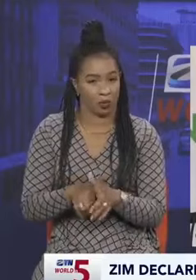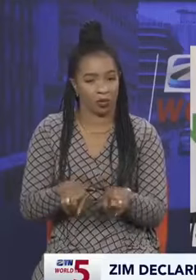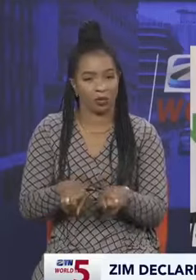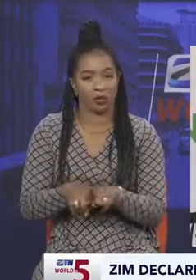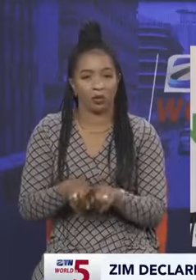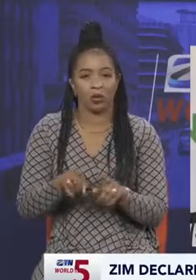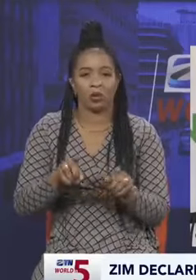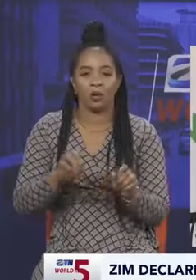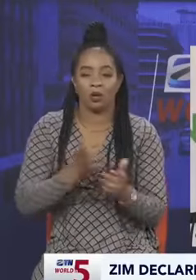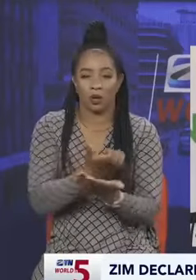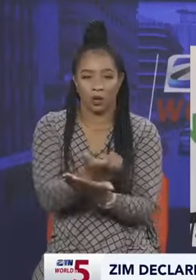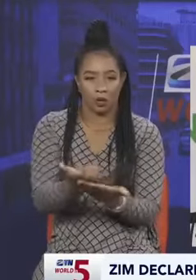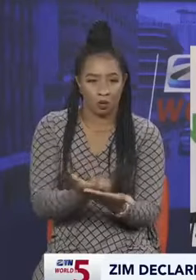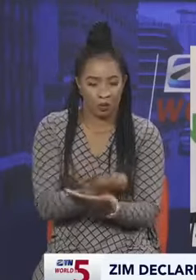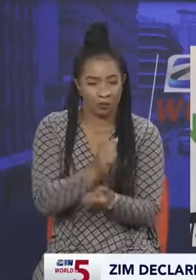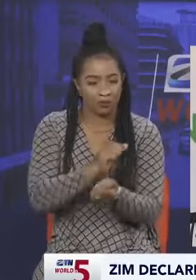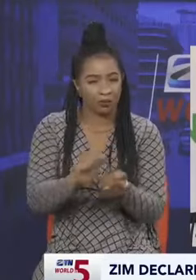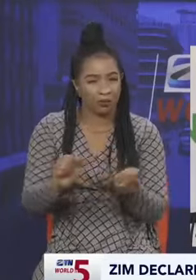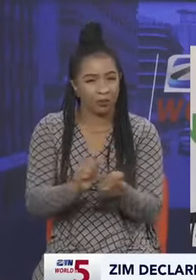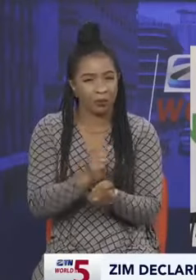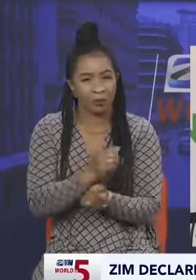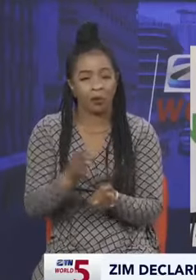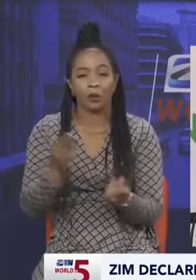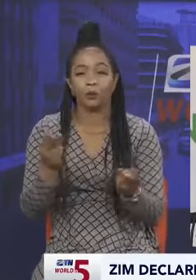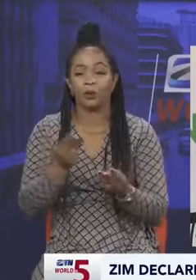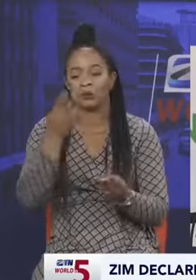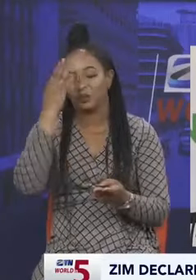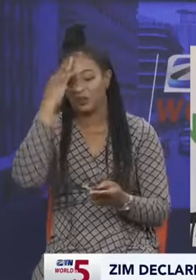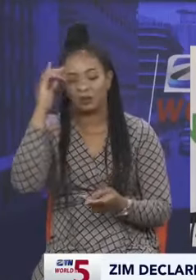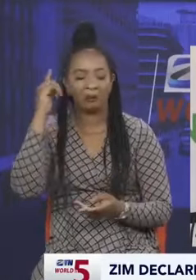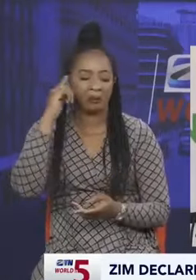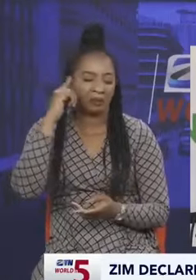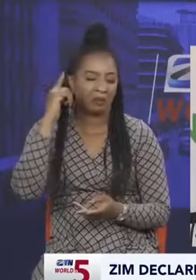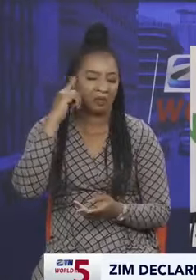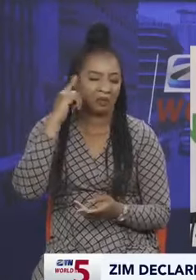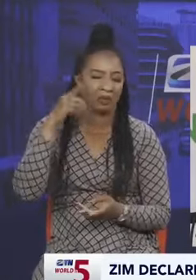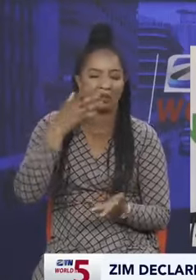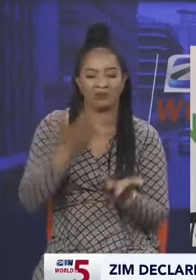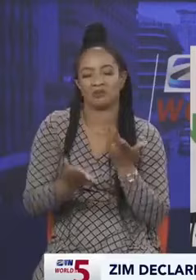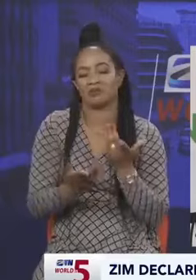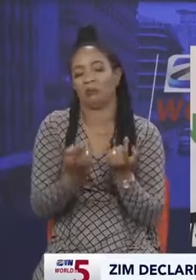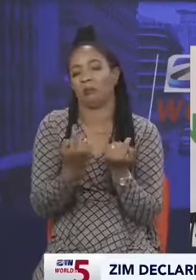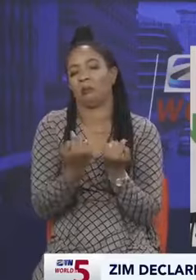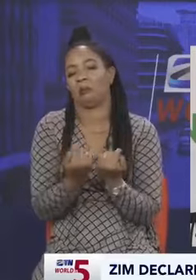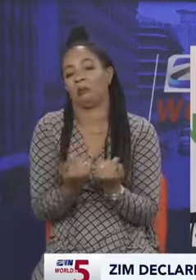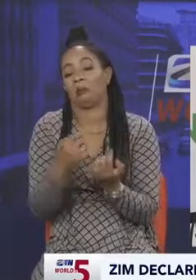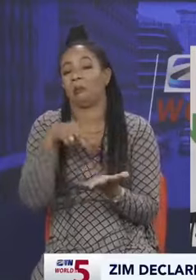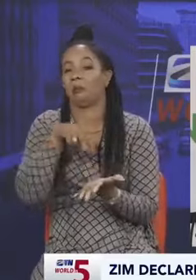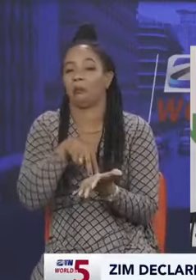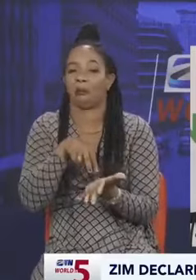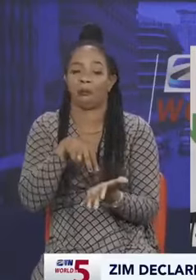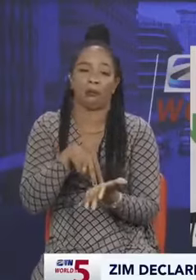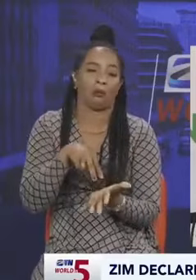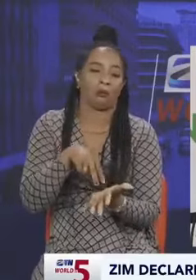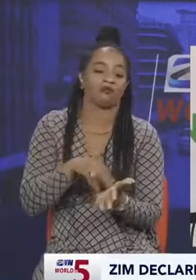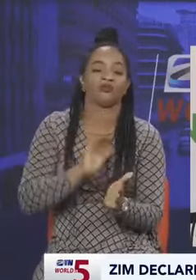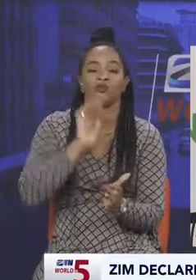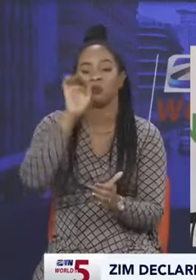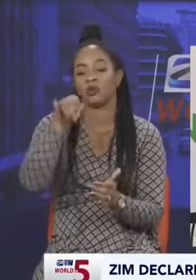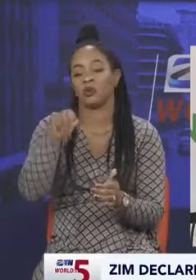We can't have our economy destroyed by people. Anongo funga agotaripa, agango mirongo bati, mangwana